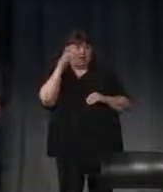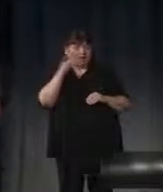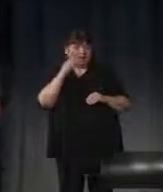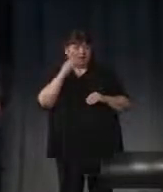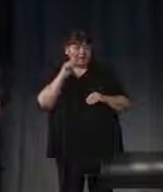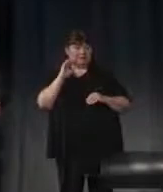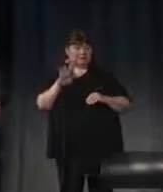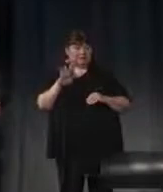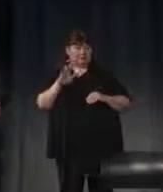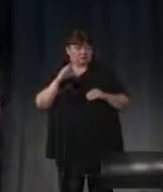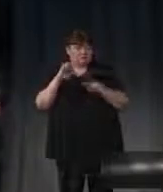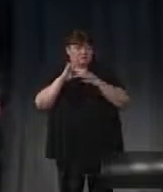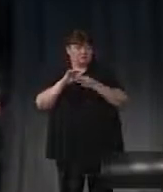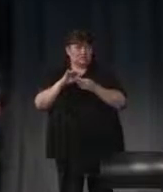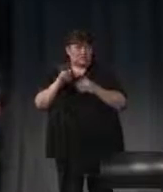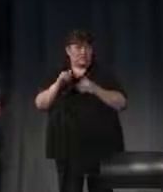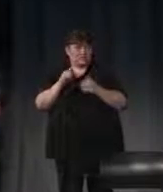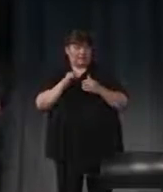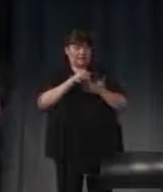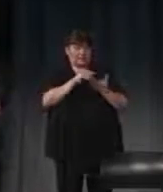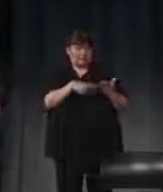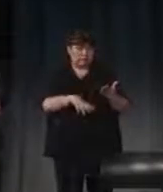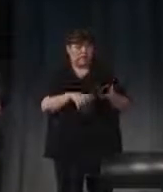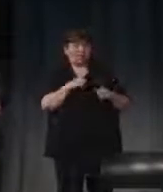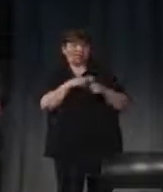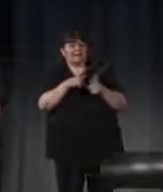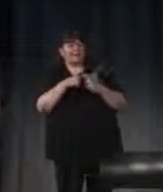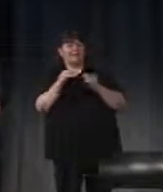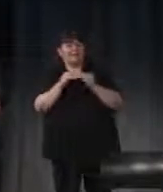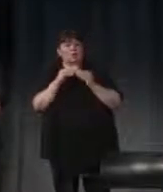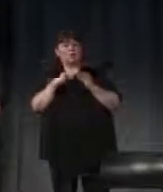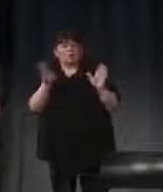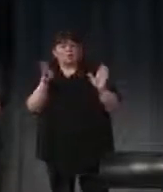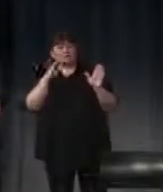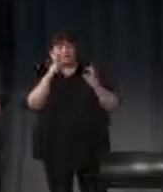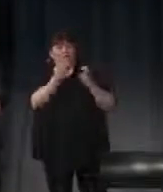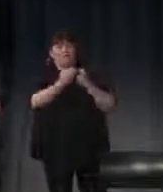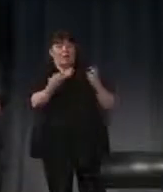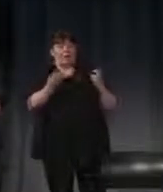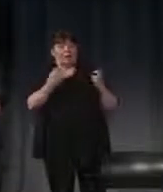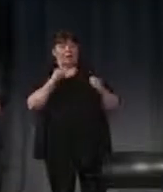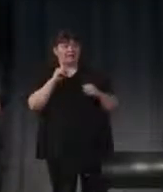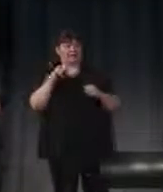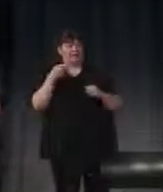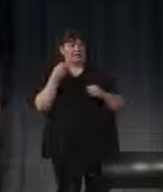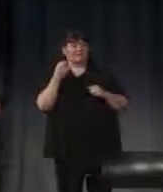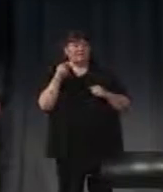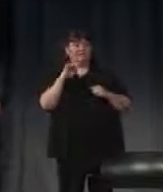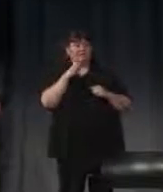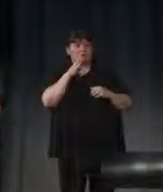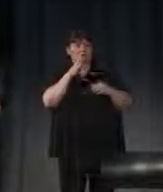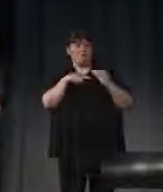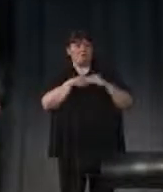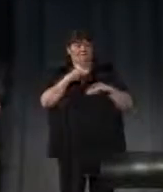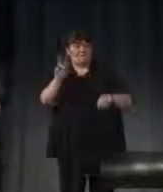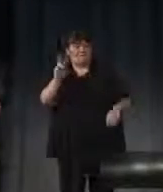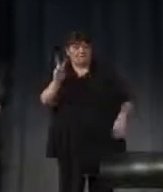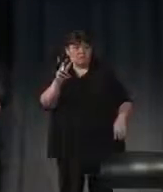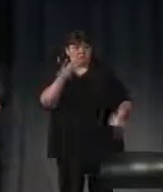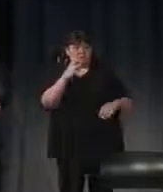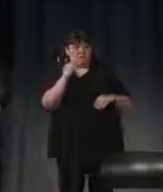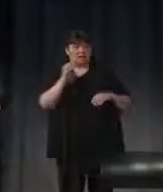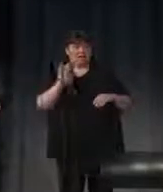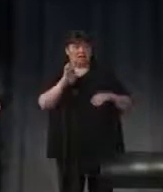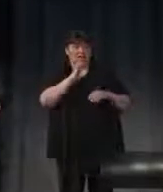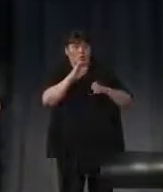that and his subjects. And then more generally for the panel and for Stefan to talk about vibration and your